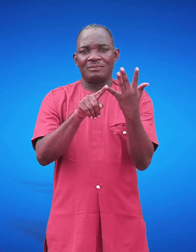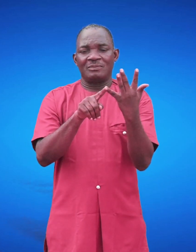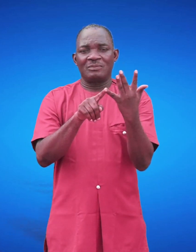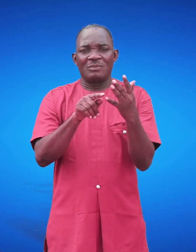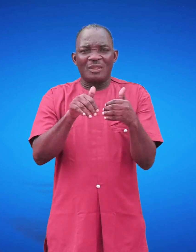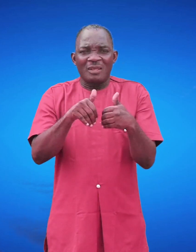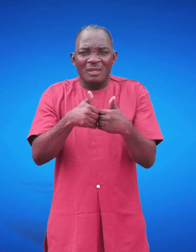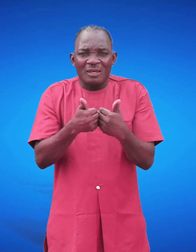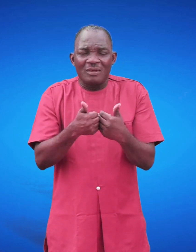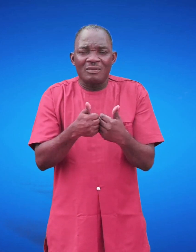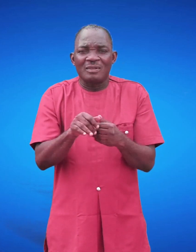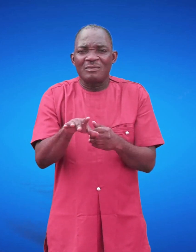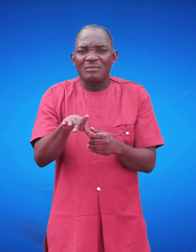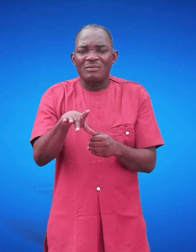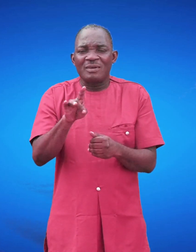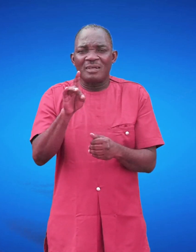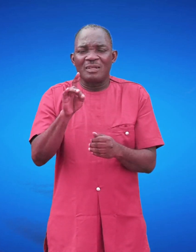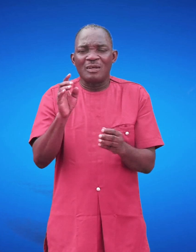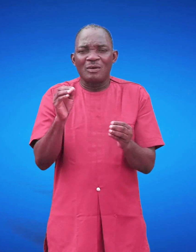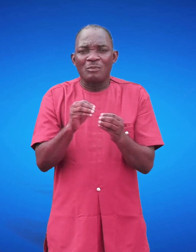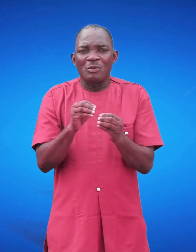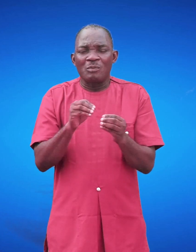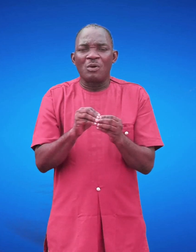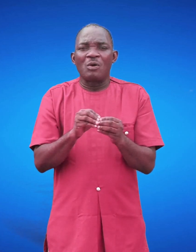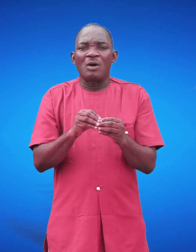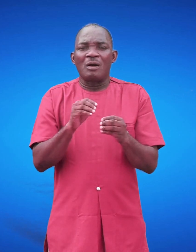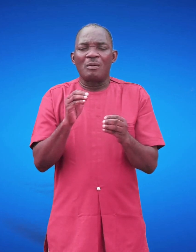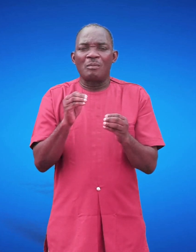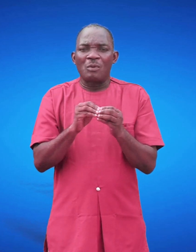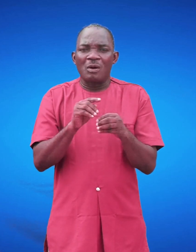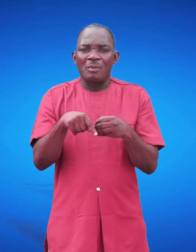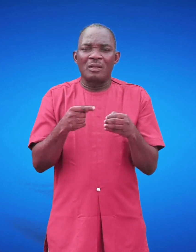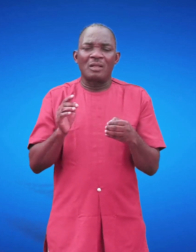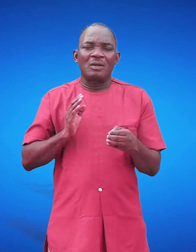How to find out more about our services.